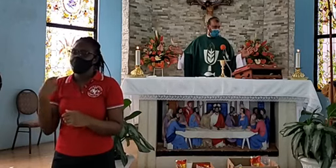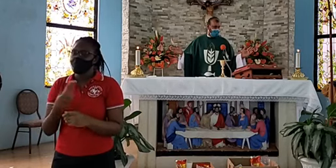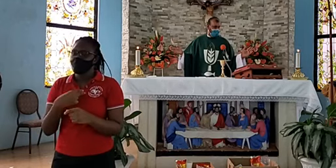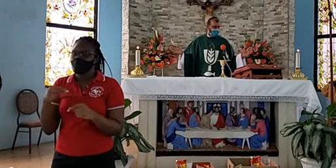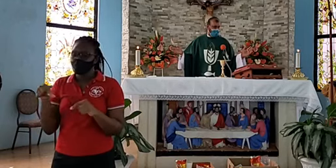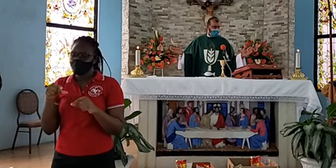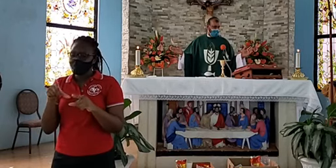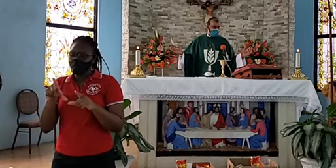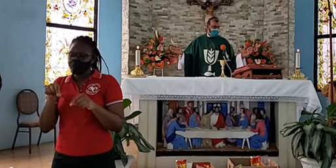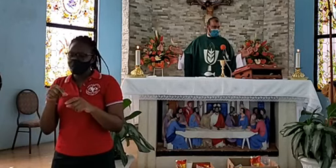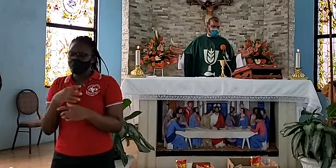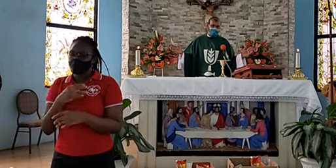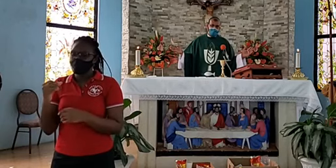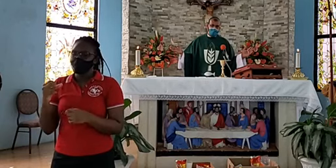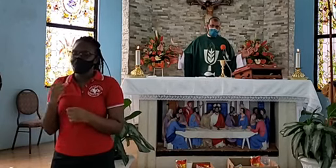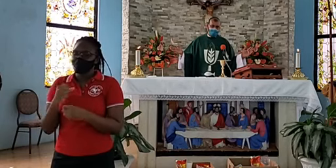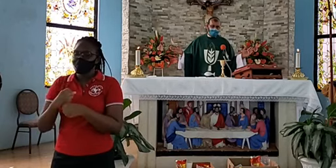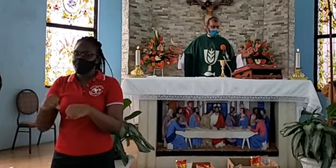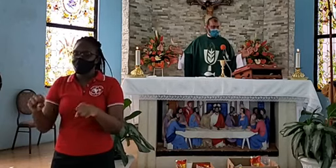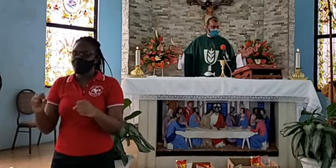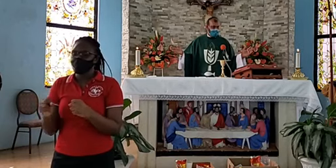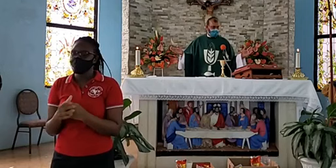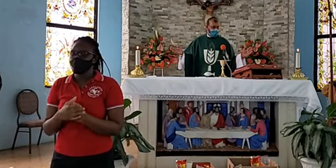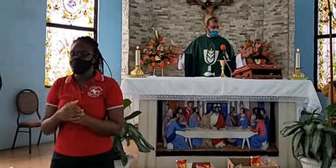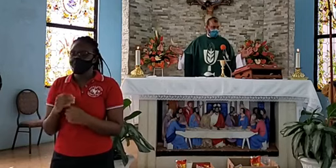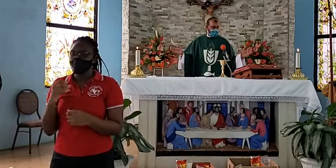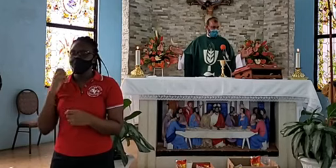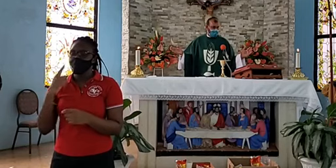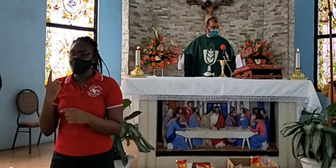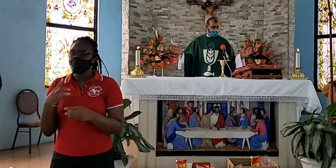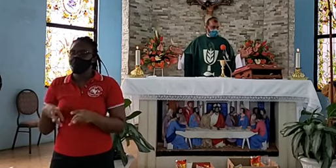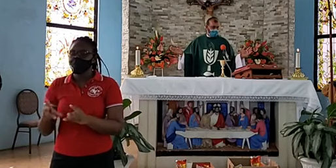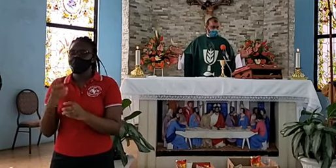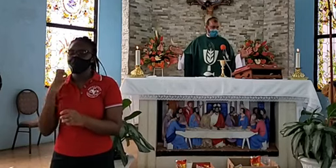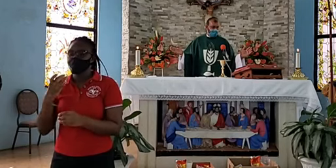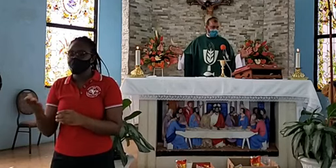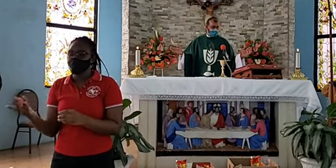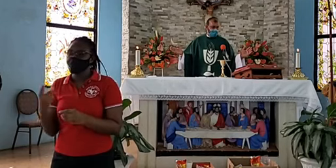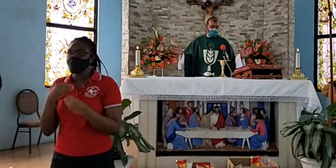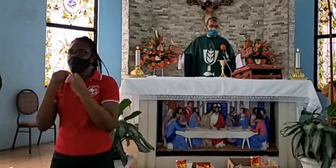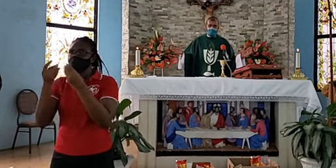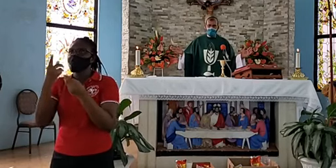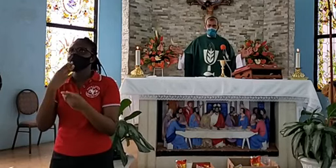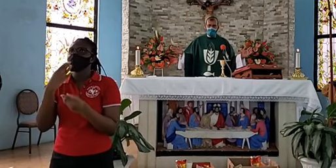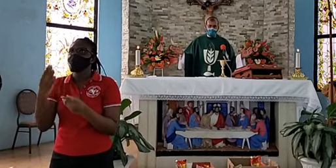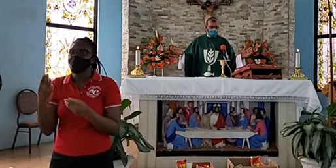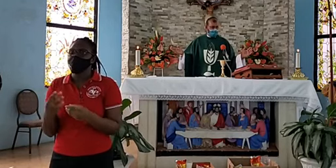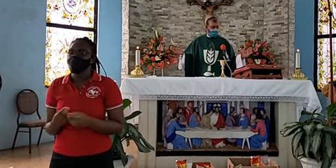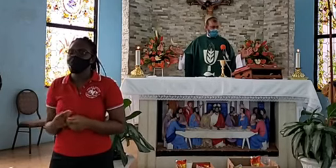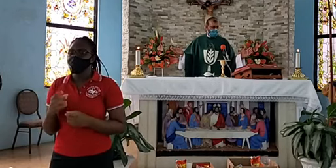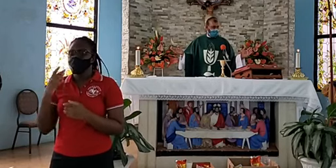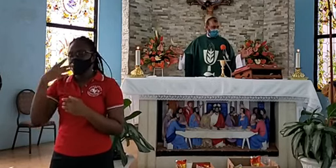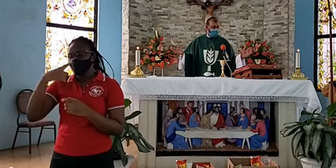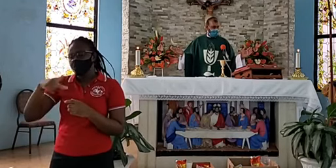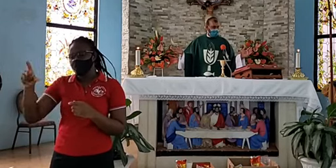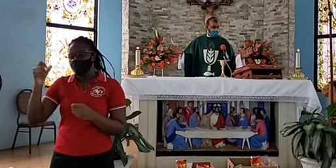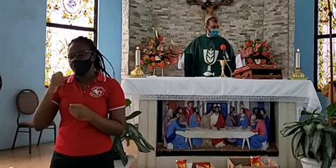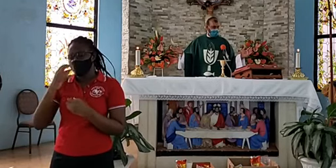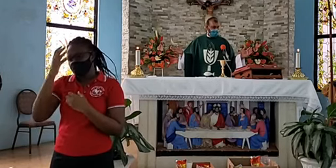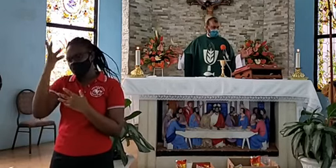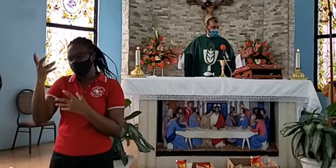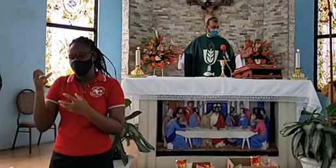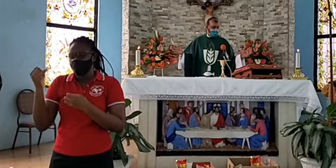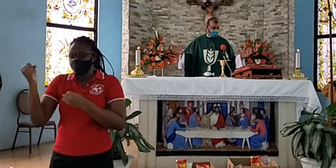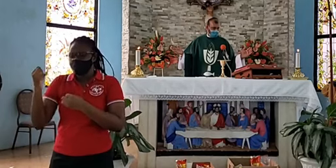salvation, always and everywhere, to give you thanks. Lord, we follow the mighty of God,